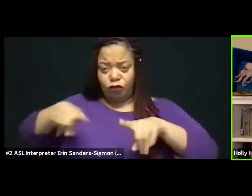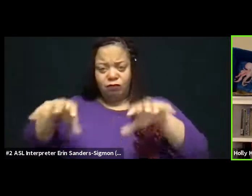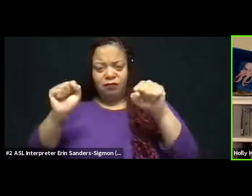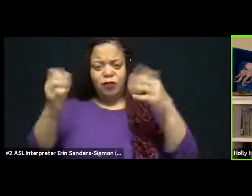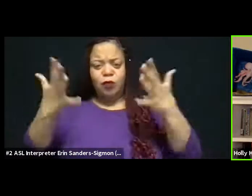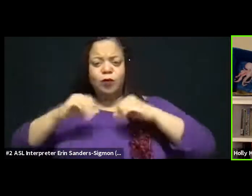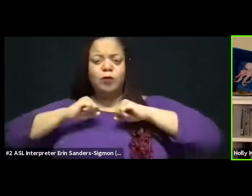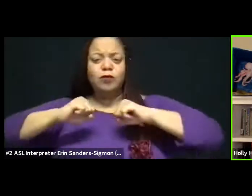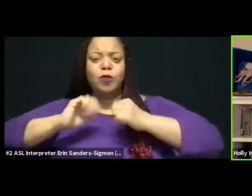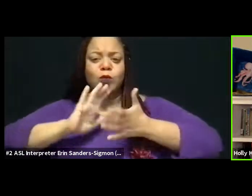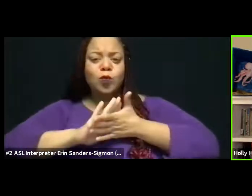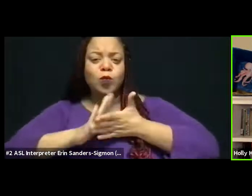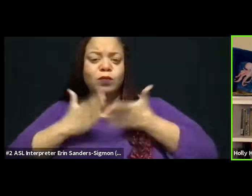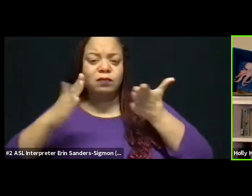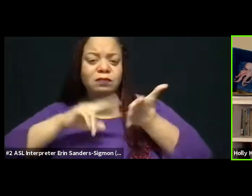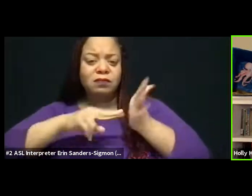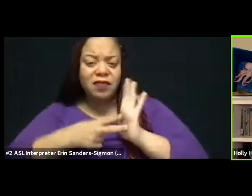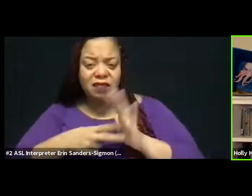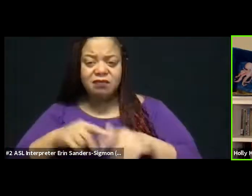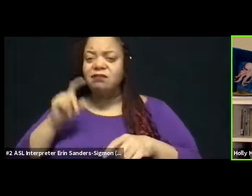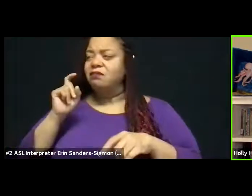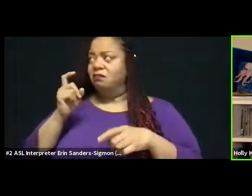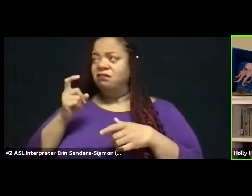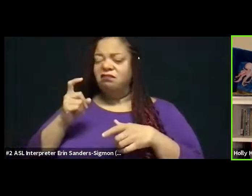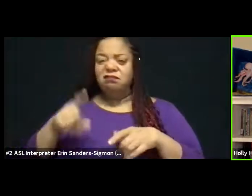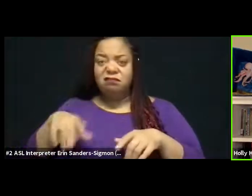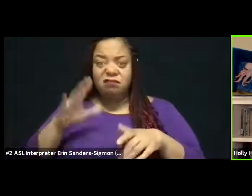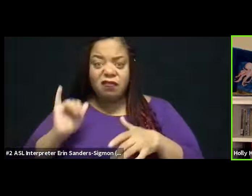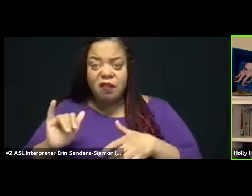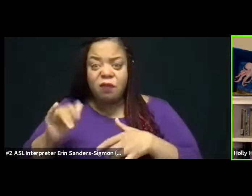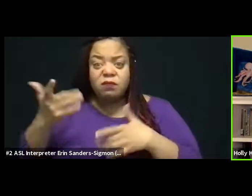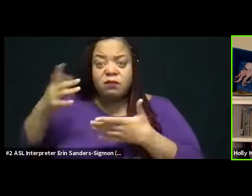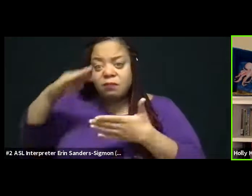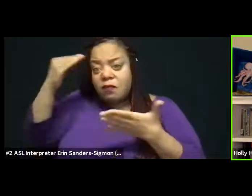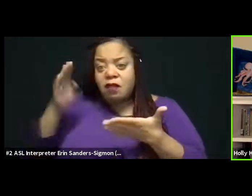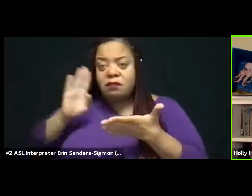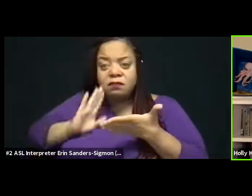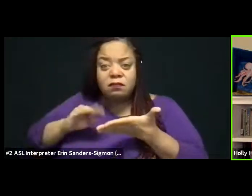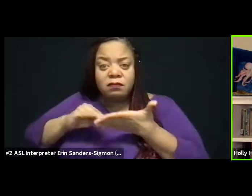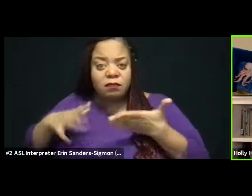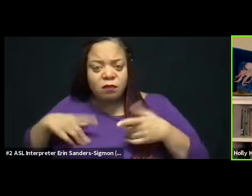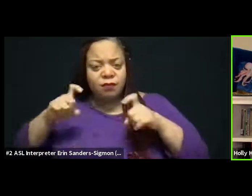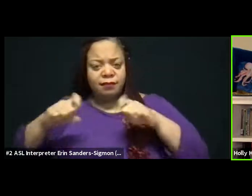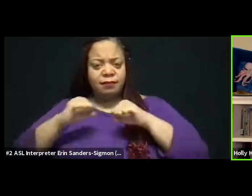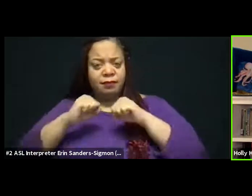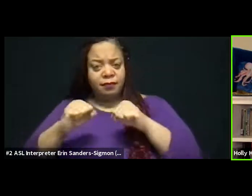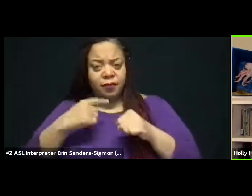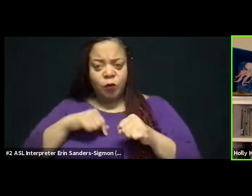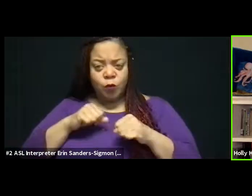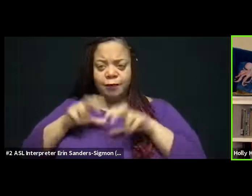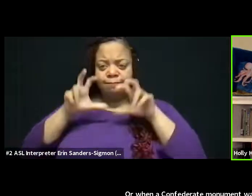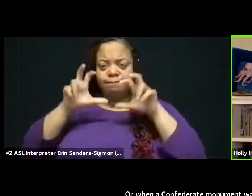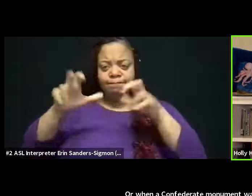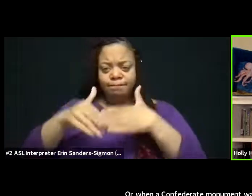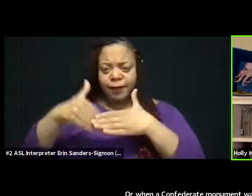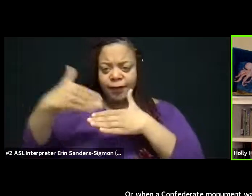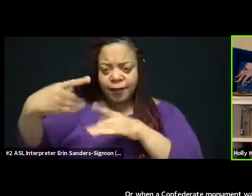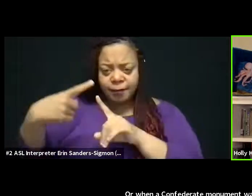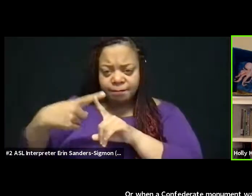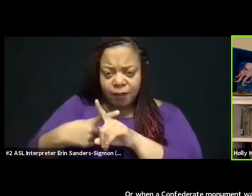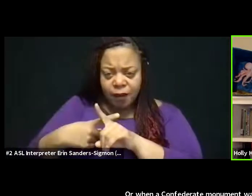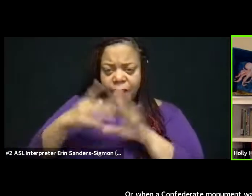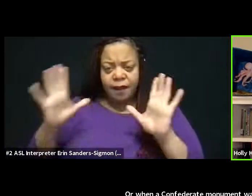students had been being targeted. And so we spent the next months actually fighting for improved due process rights for